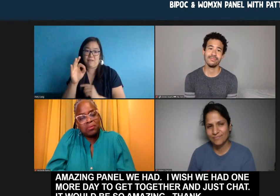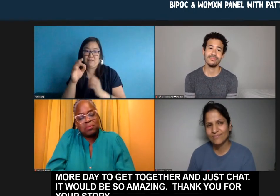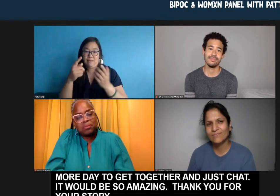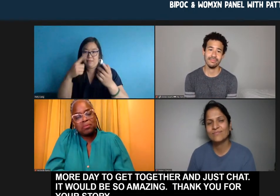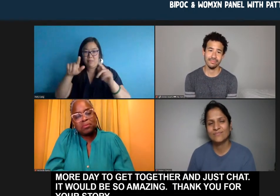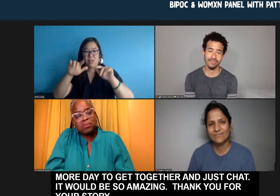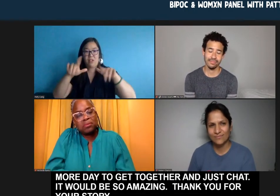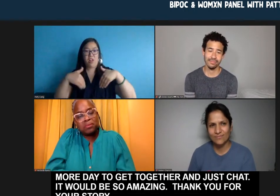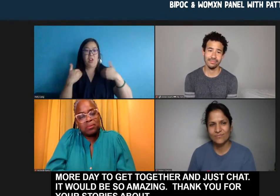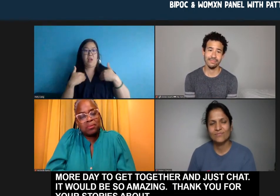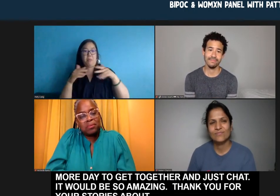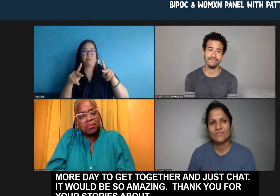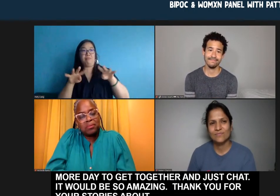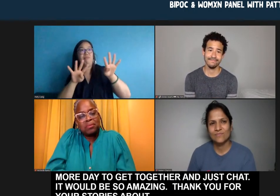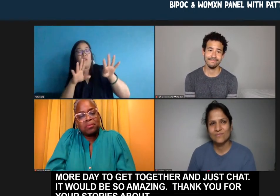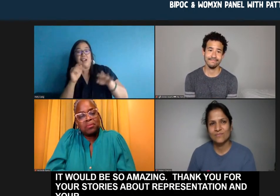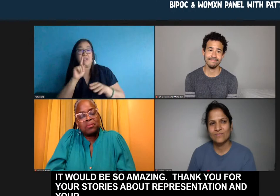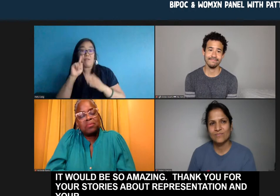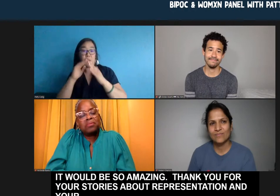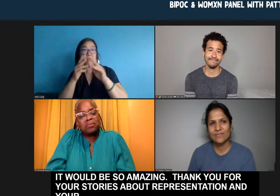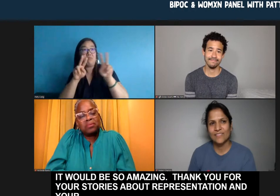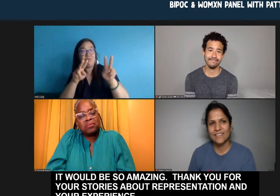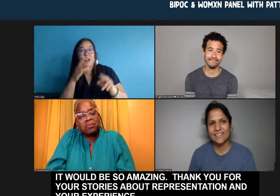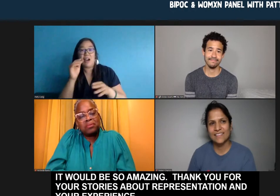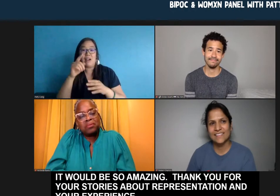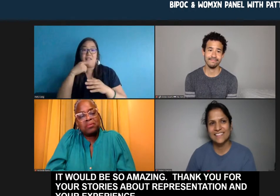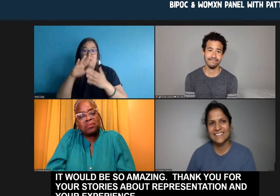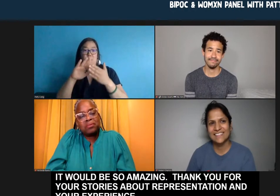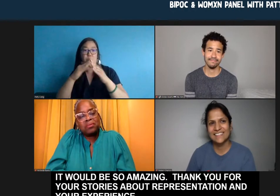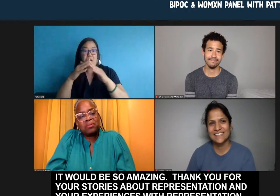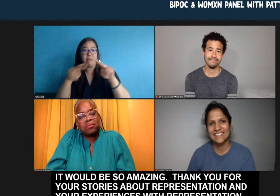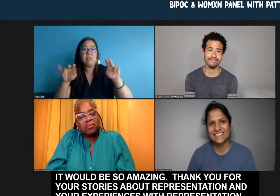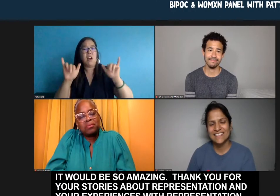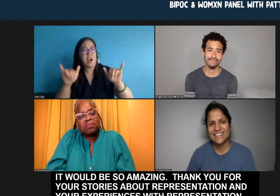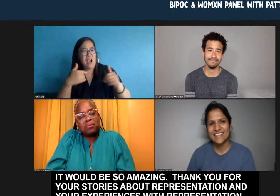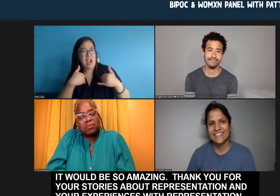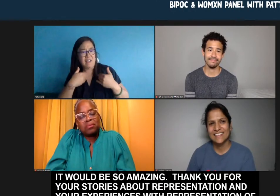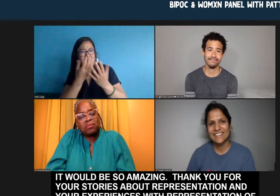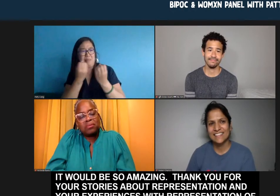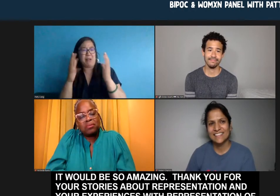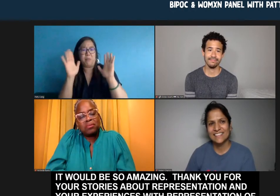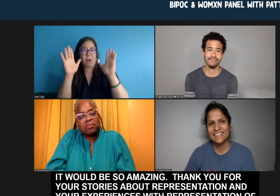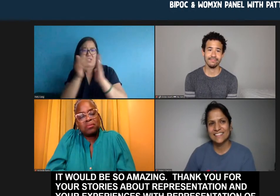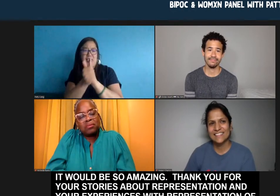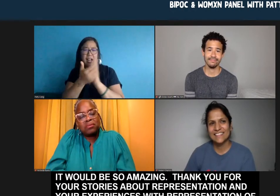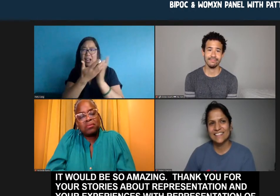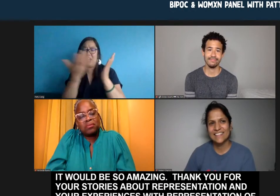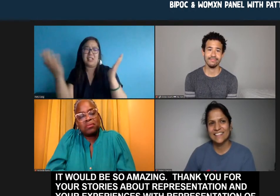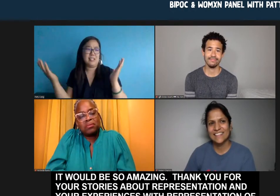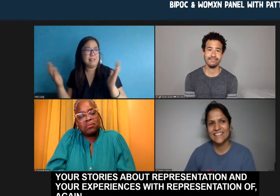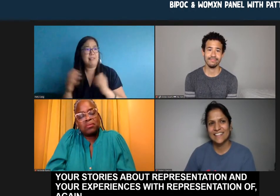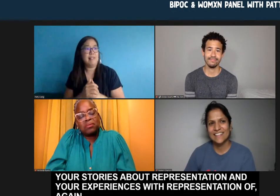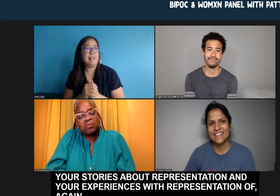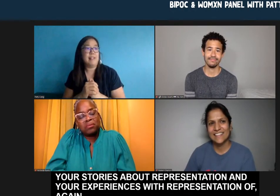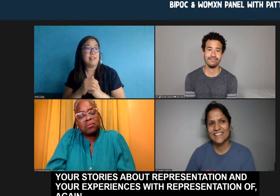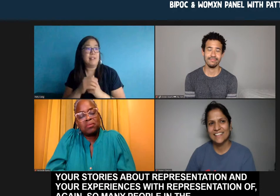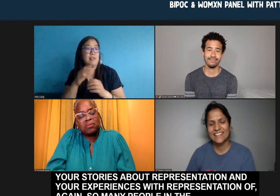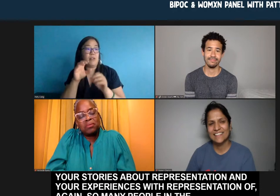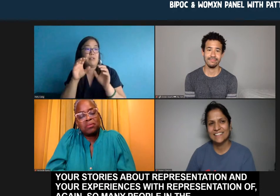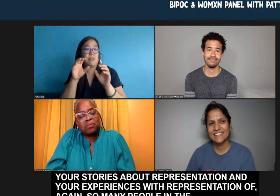with representation of, again, so many people in the audience are watching, and you all are so